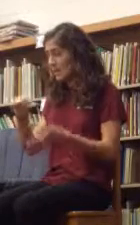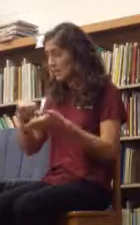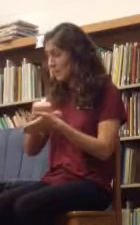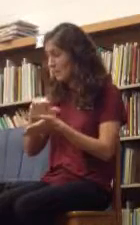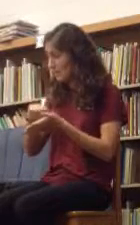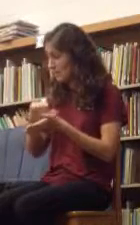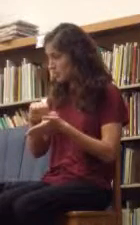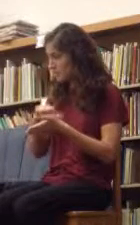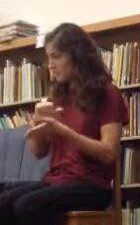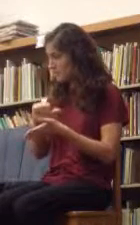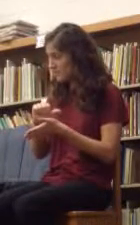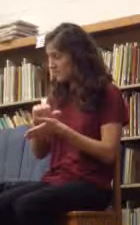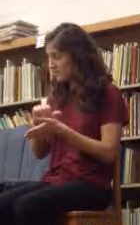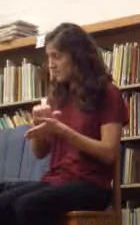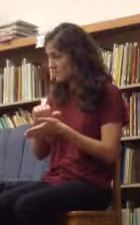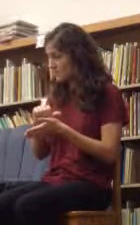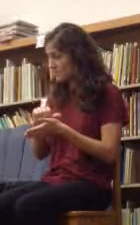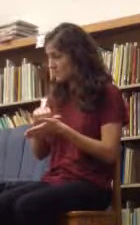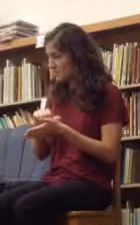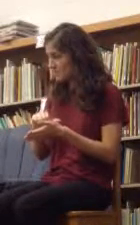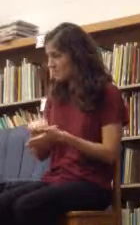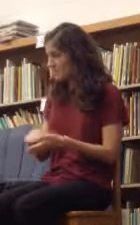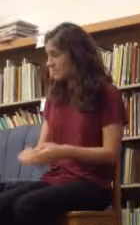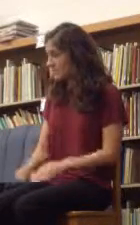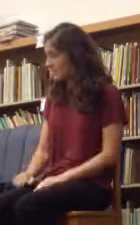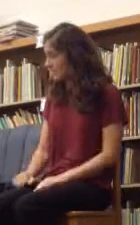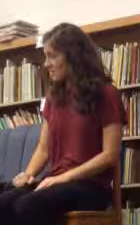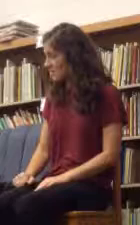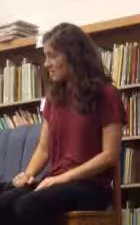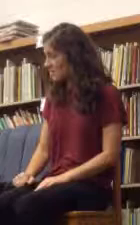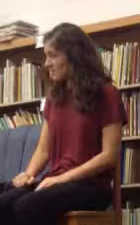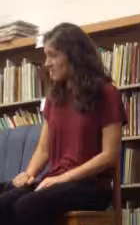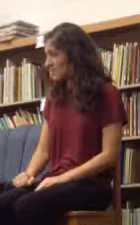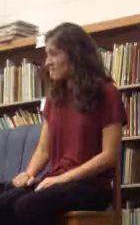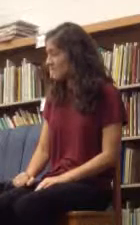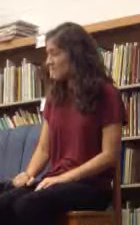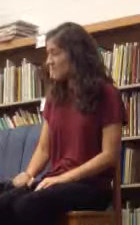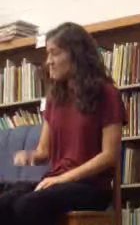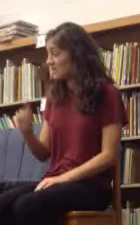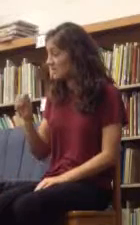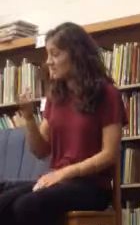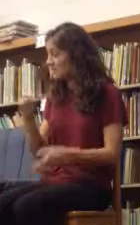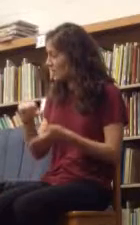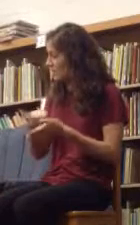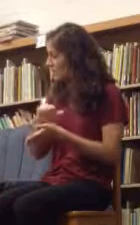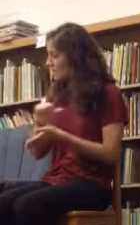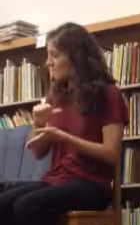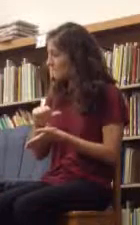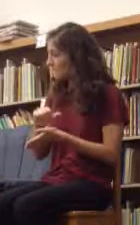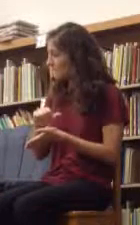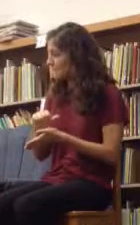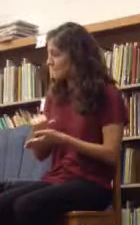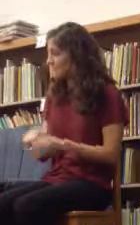and if you go back to the very first page, you can see that it was fine the way that it was. And